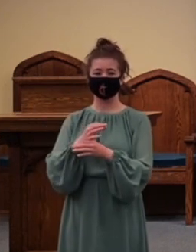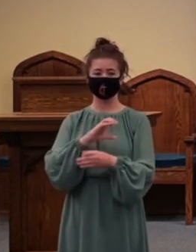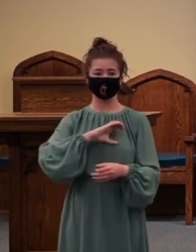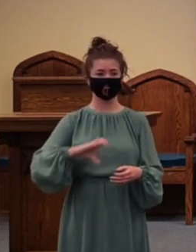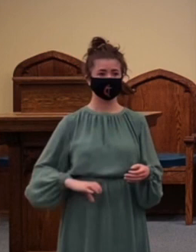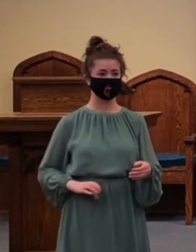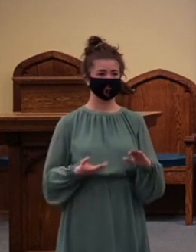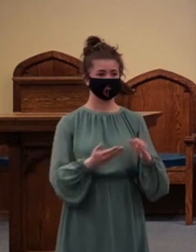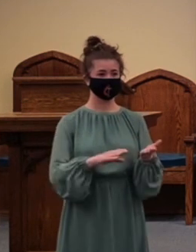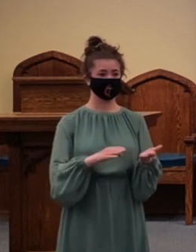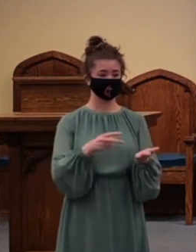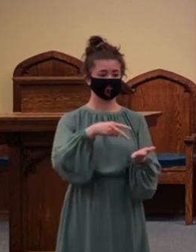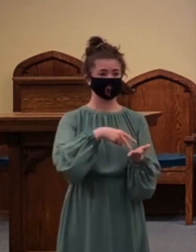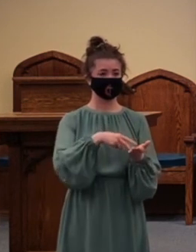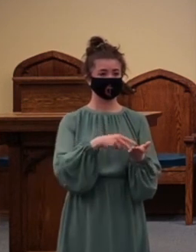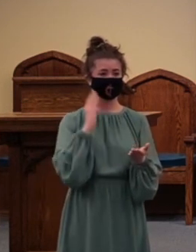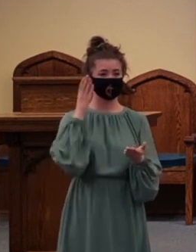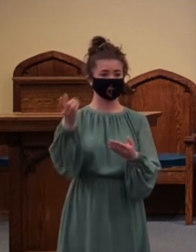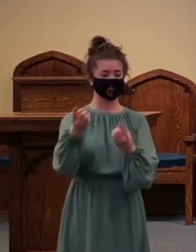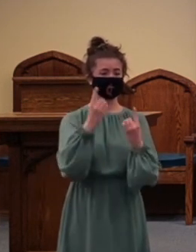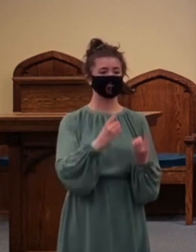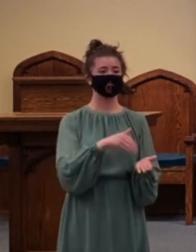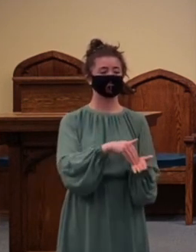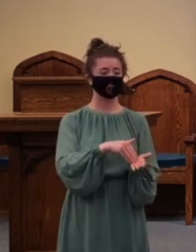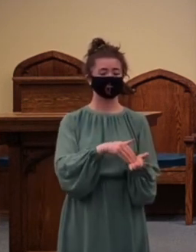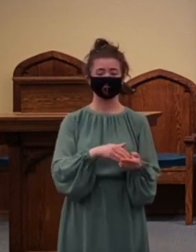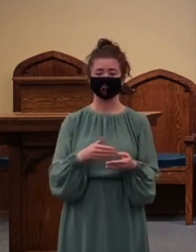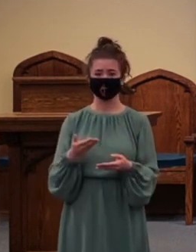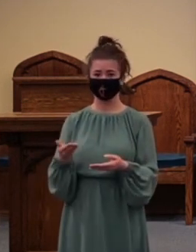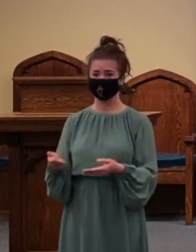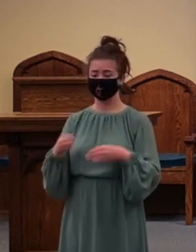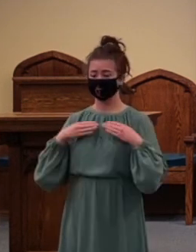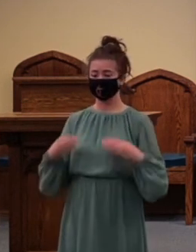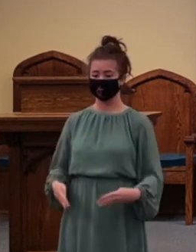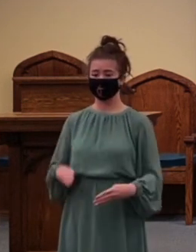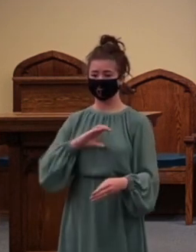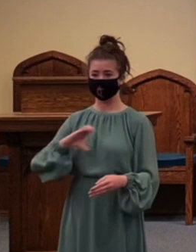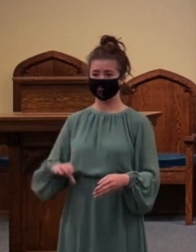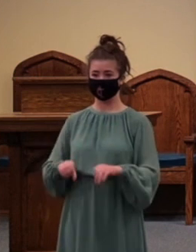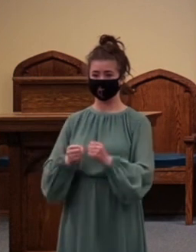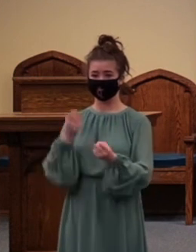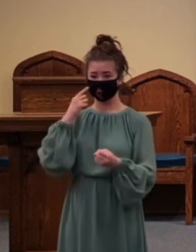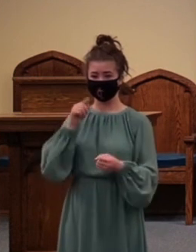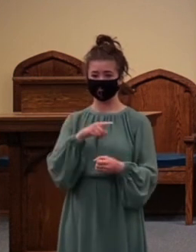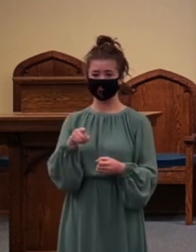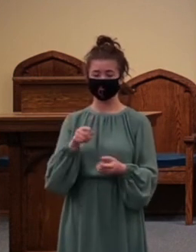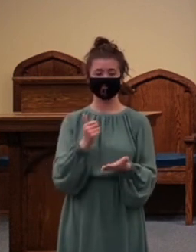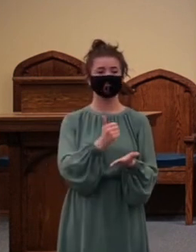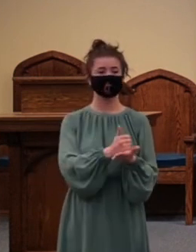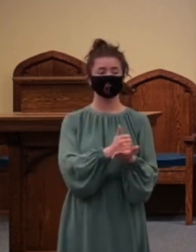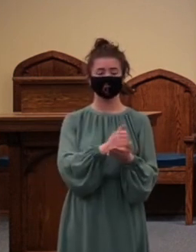has risen, and Christ will come again. This is the body of Christ broken for you. Amen. This is the blood of